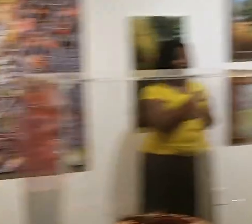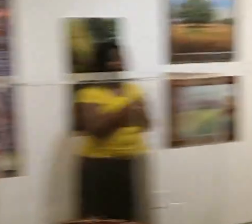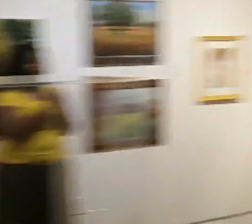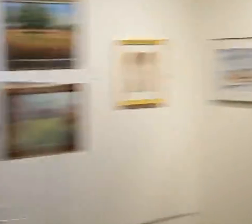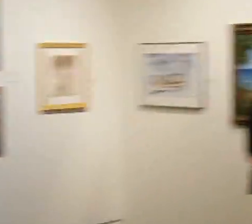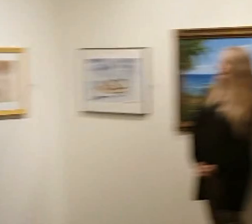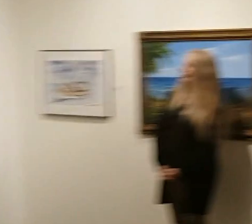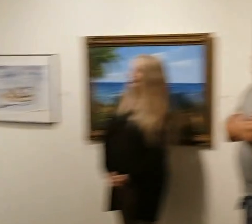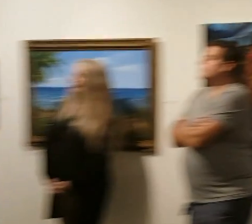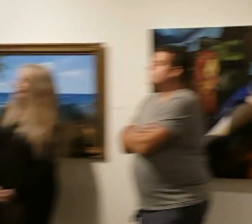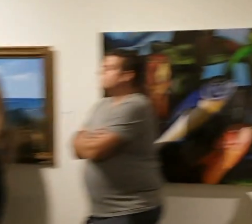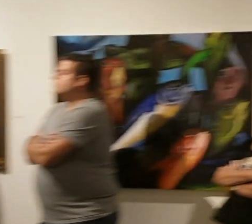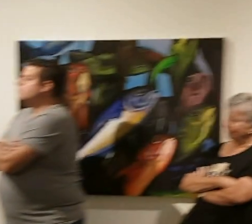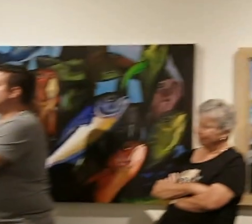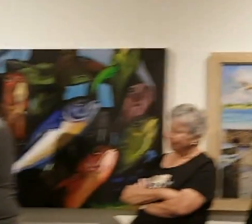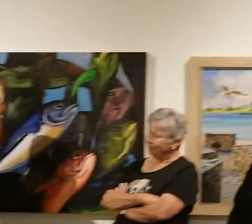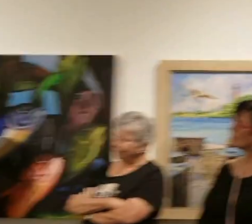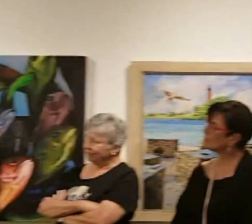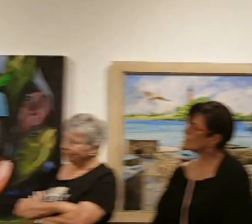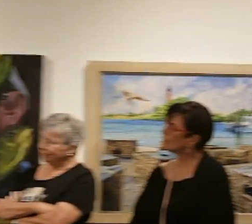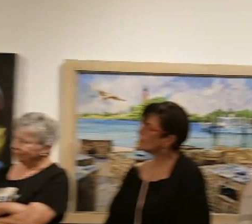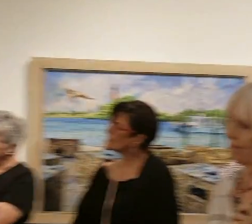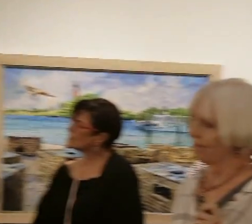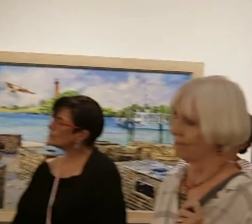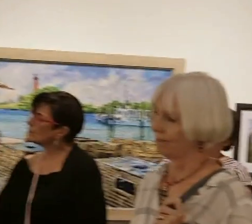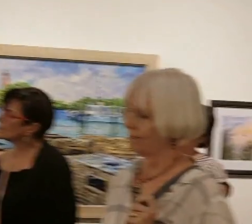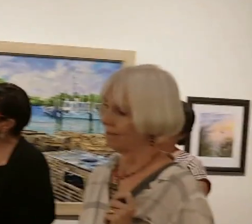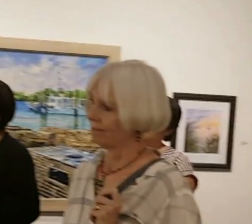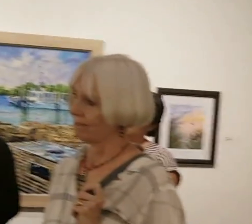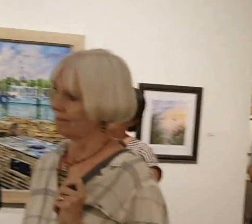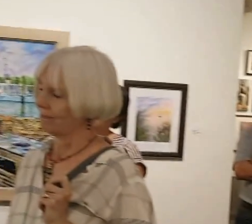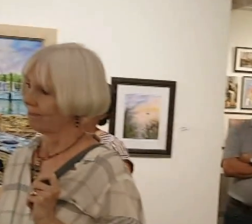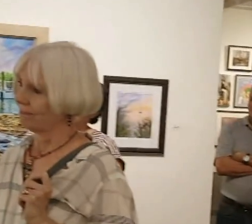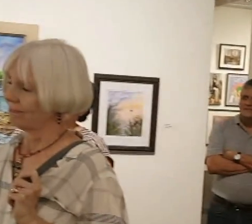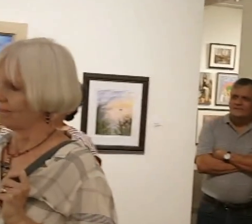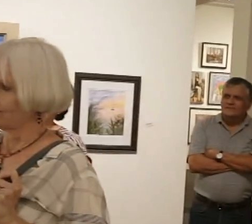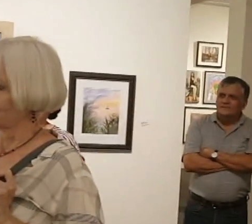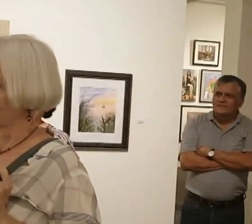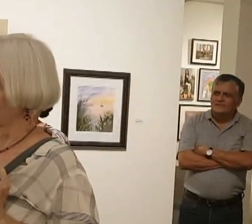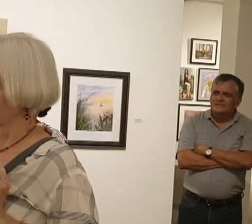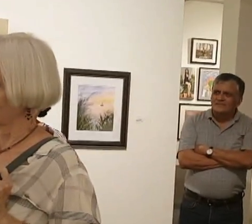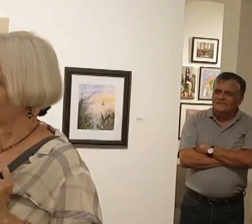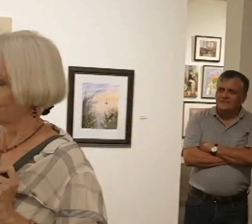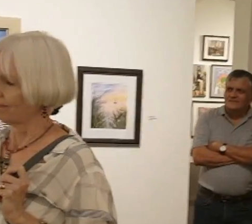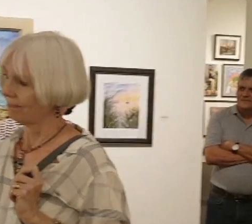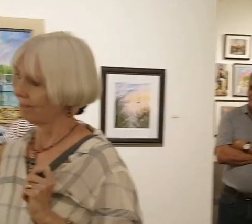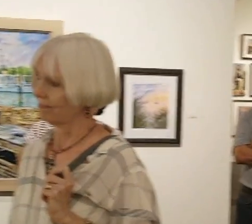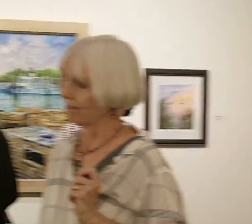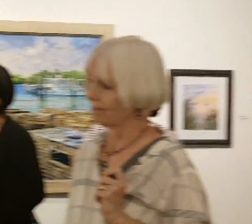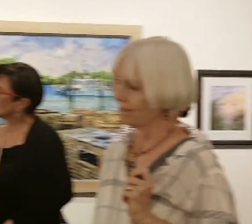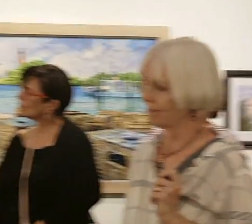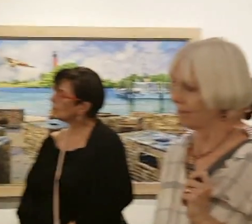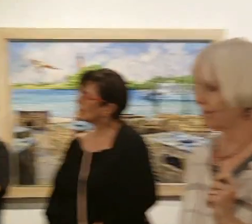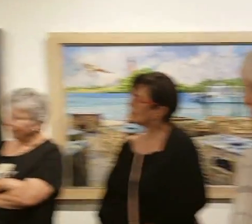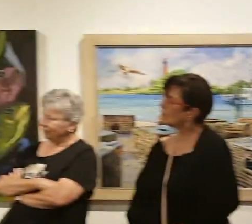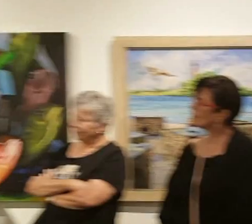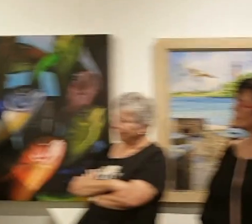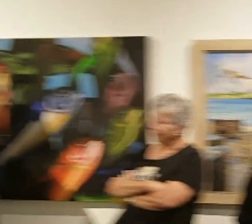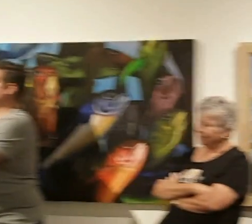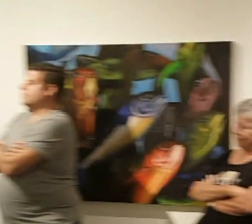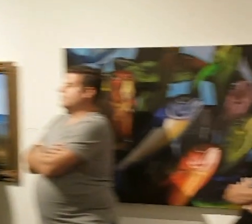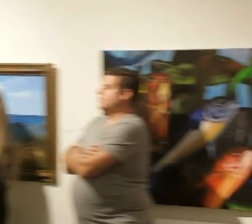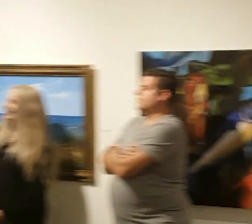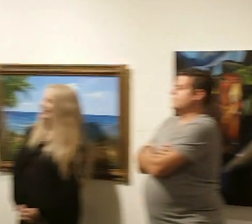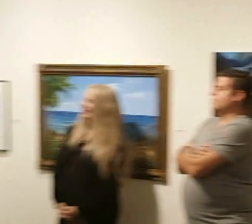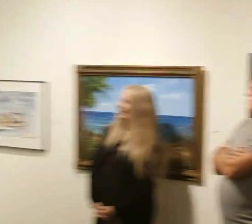the trees and it's backlit. It's from something I probably took 300 photographs in North Carolina on that